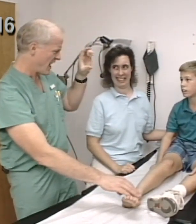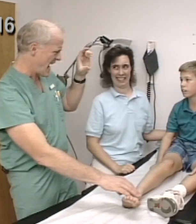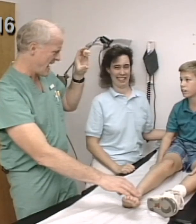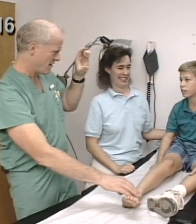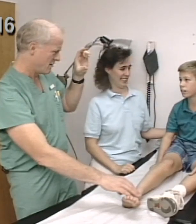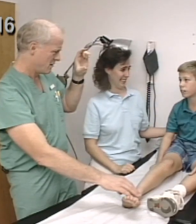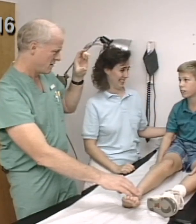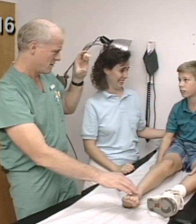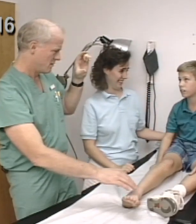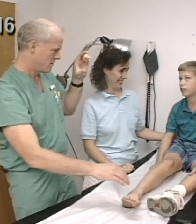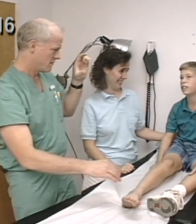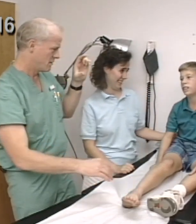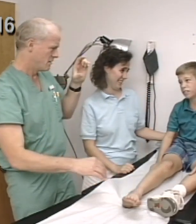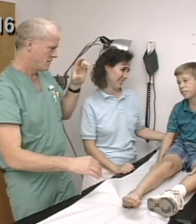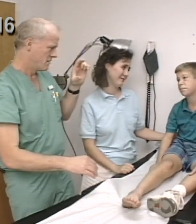lot.